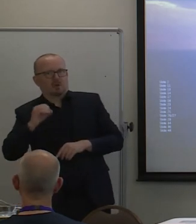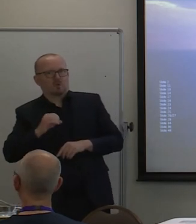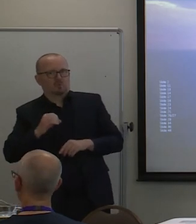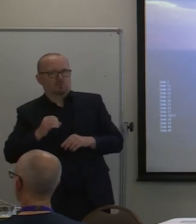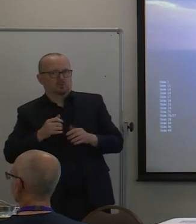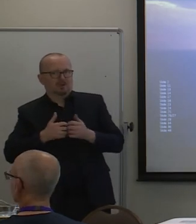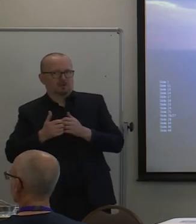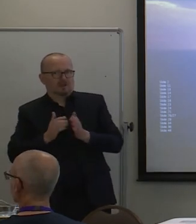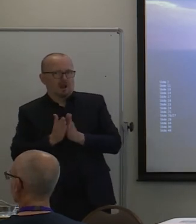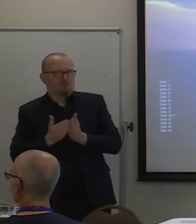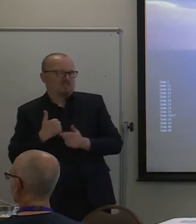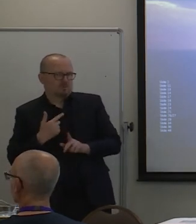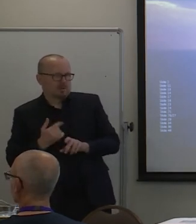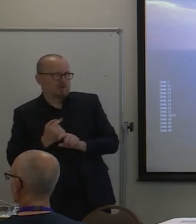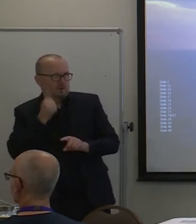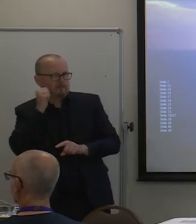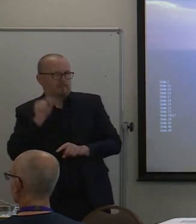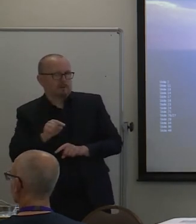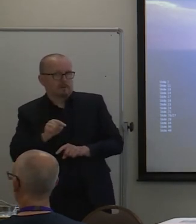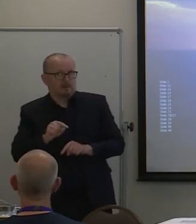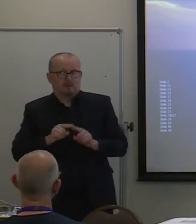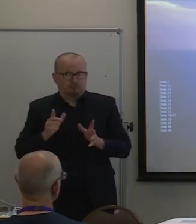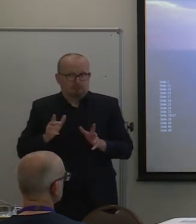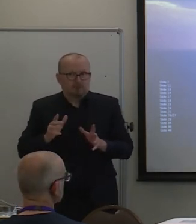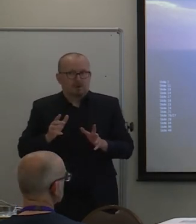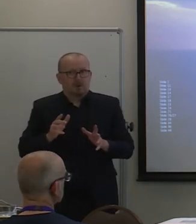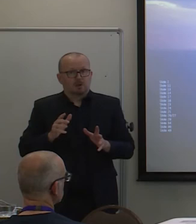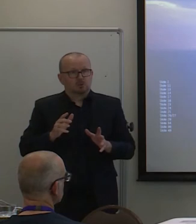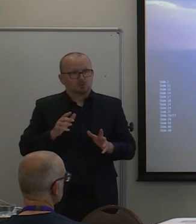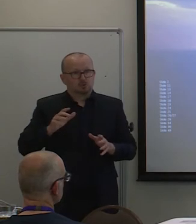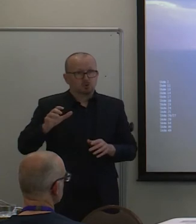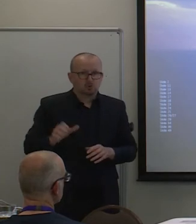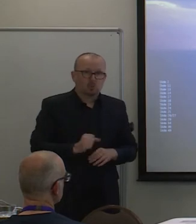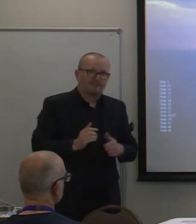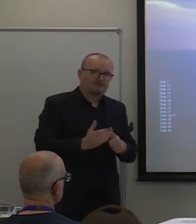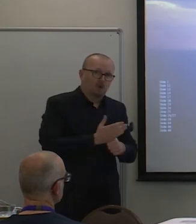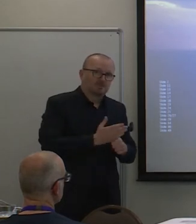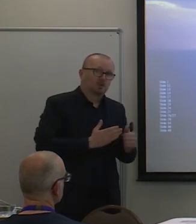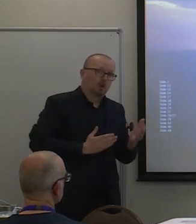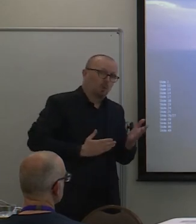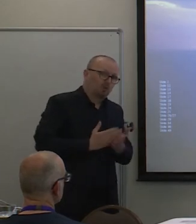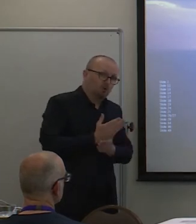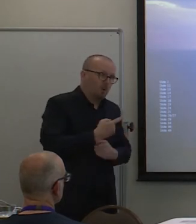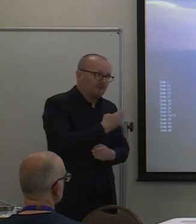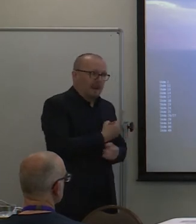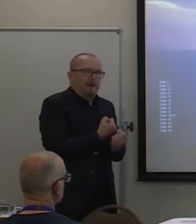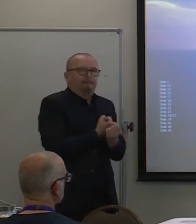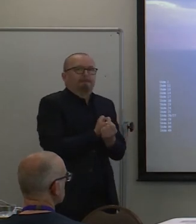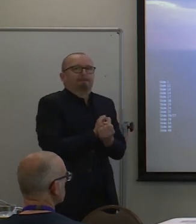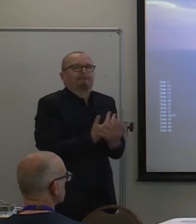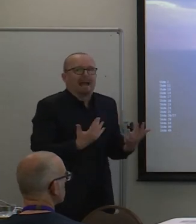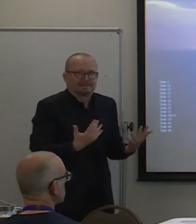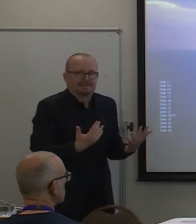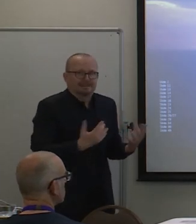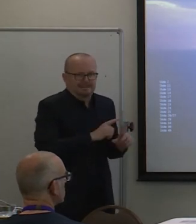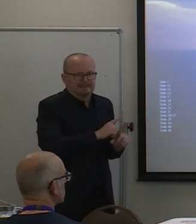Library. Do people need to go through the mass digitisation or die before they get to the impact, or is it something that you can just